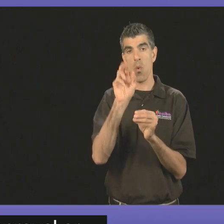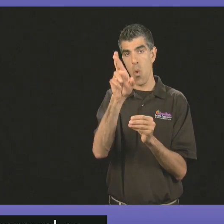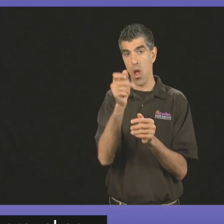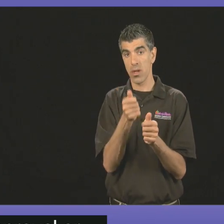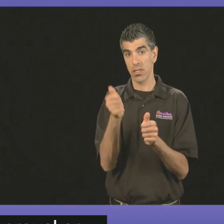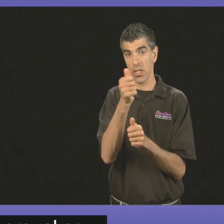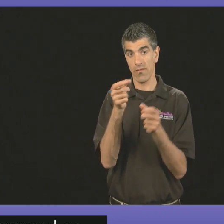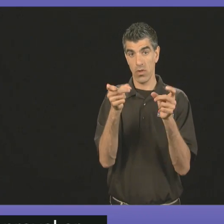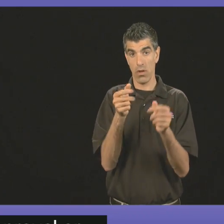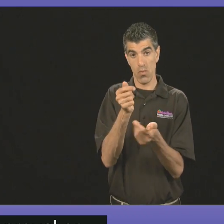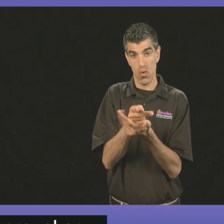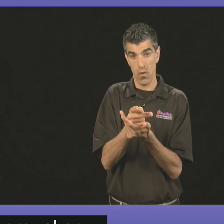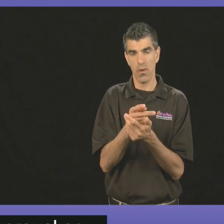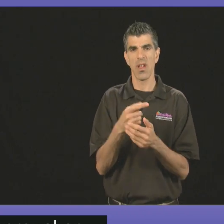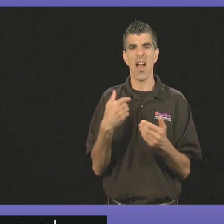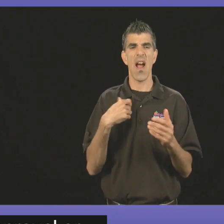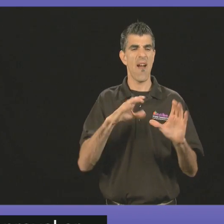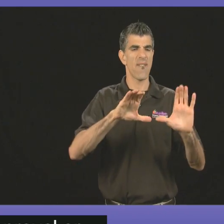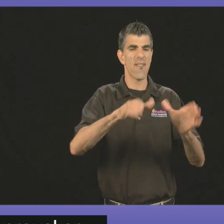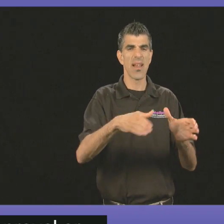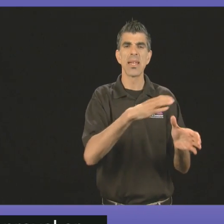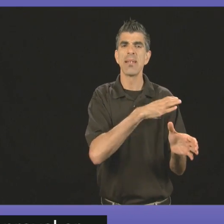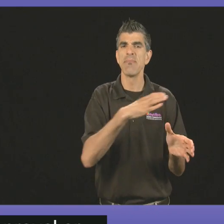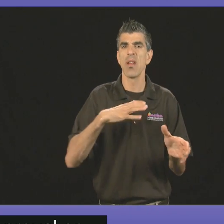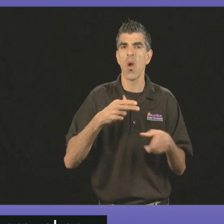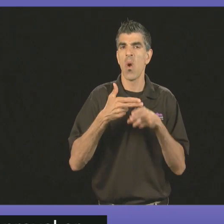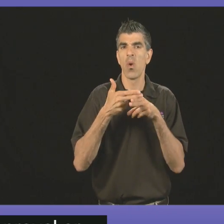Before the approval or denial process,